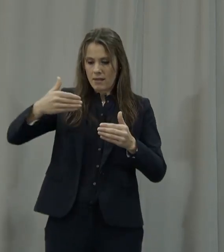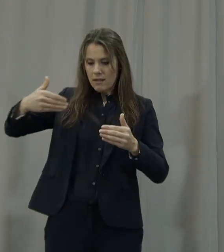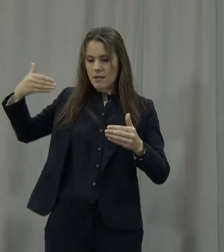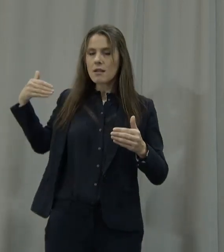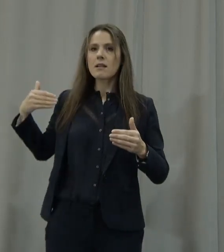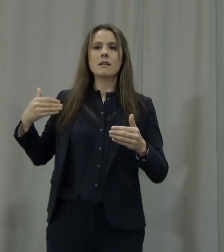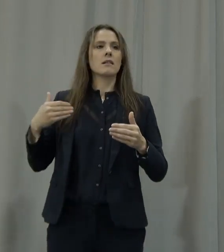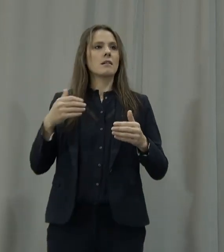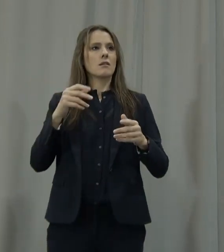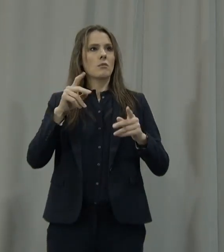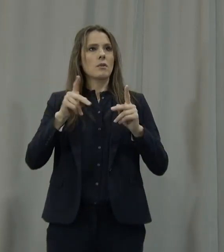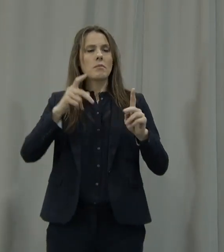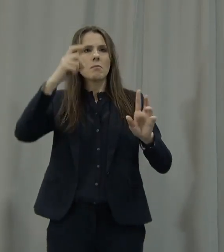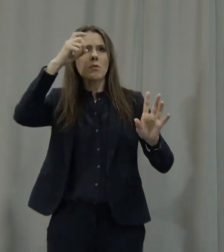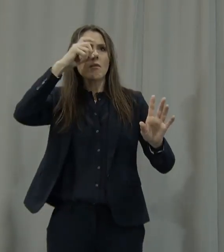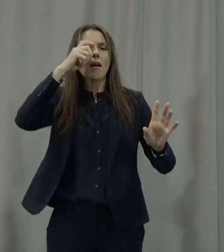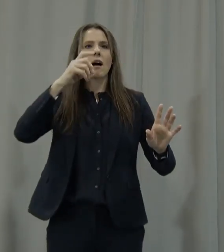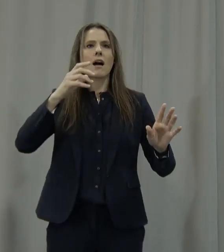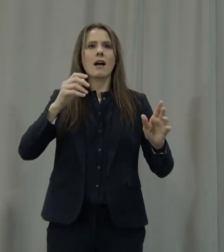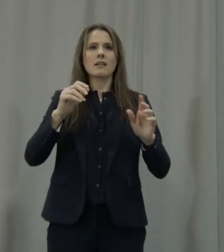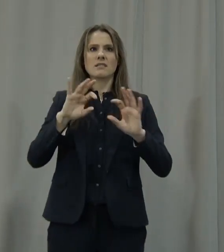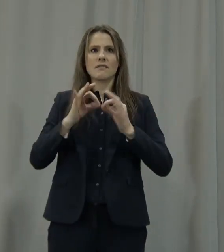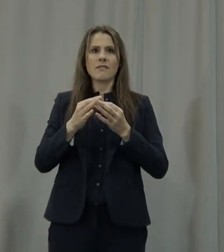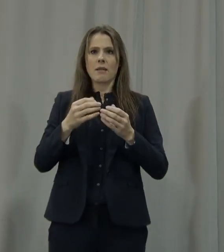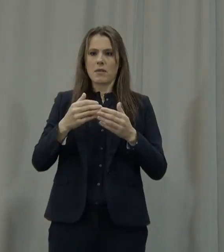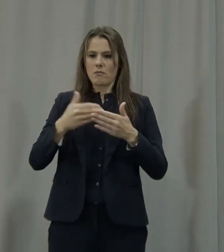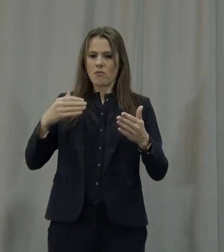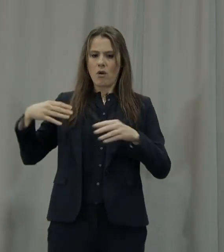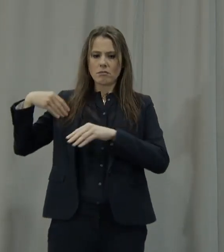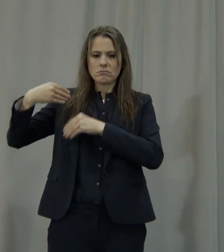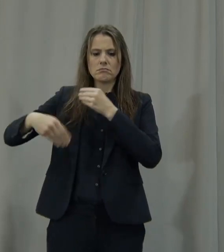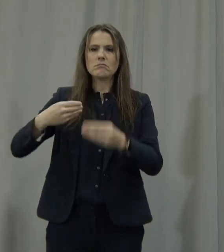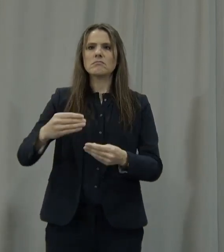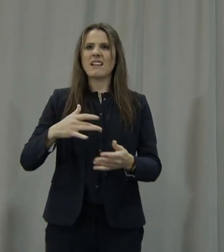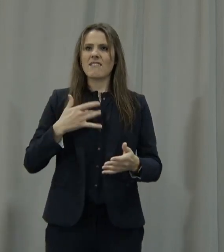elders, to our descendants.